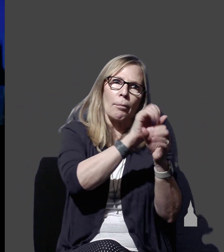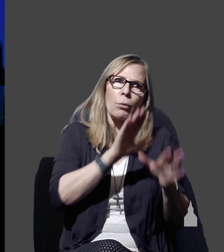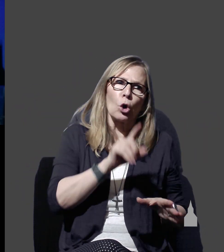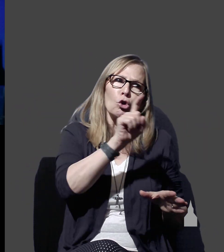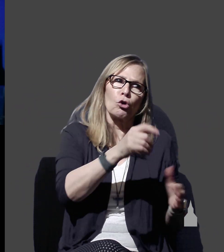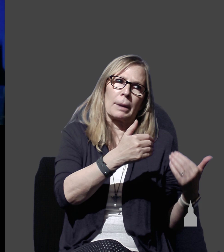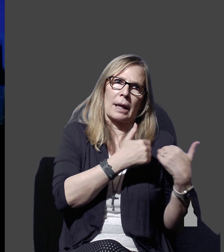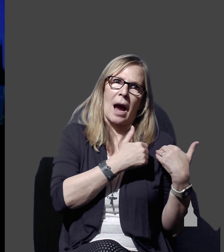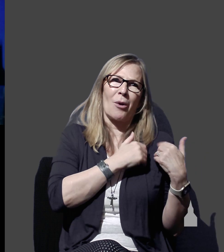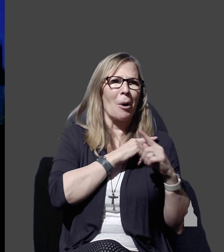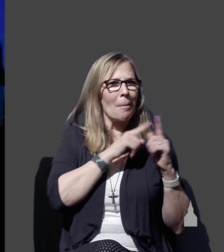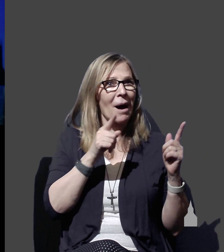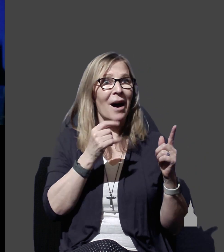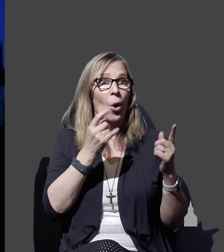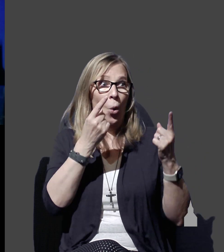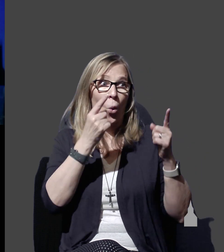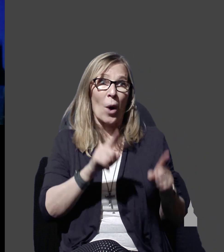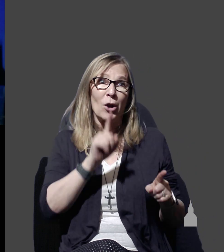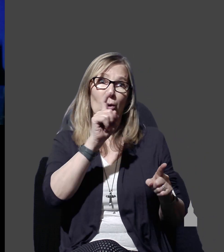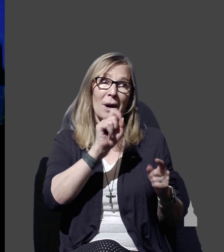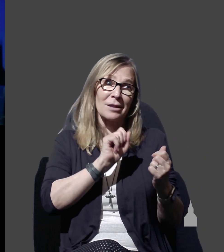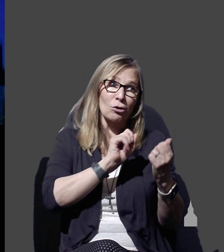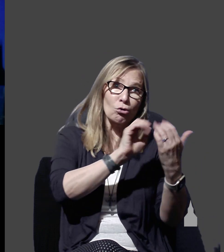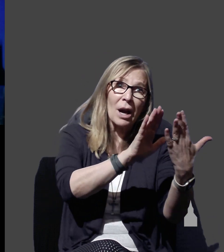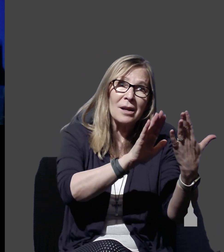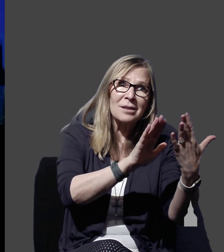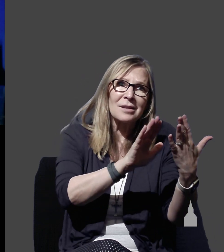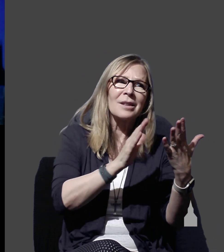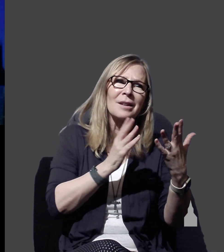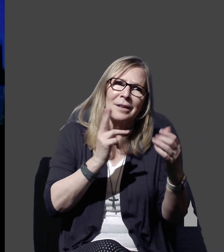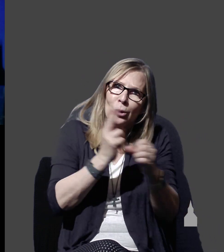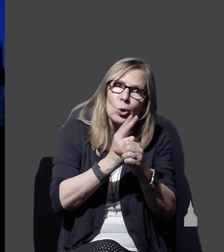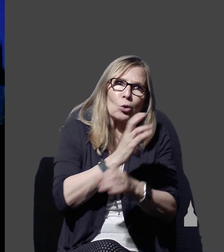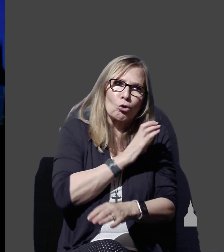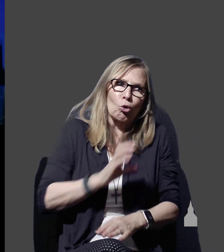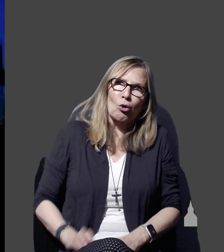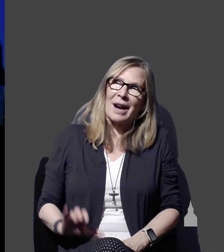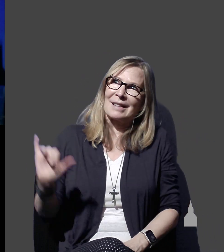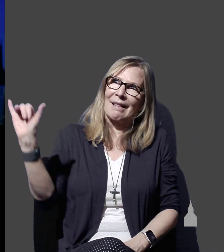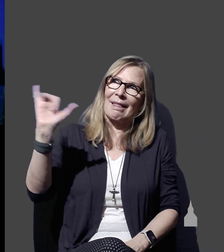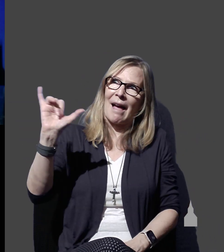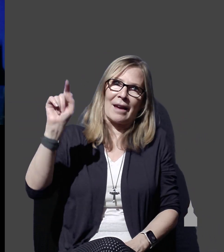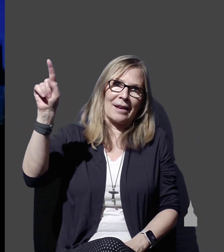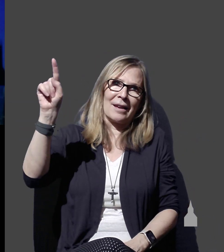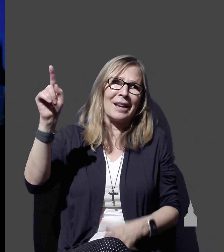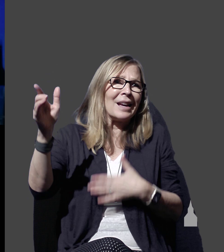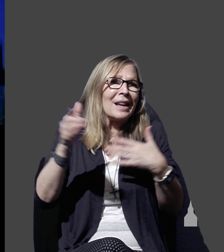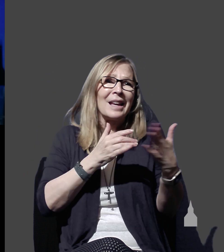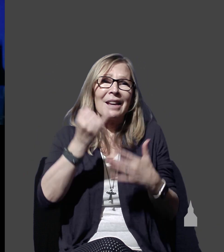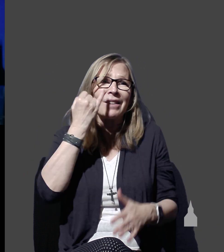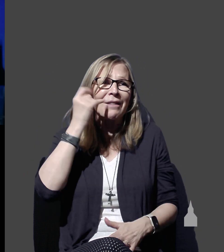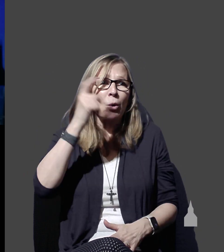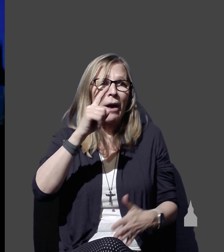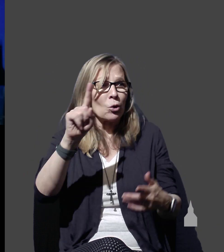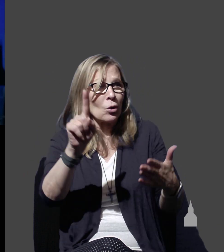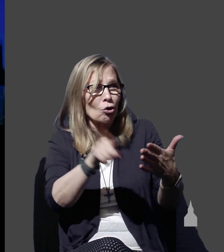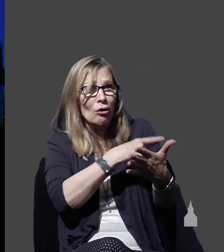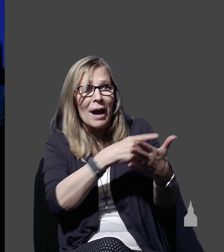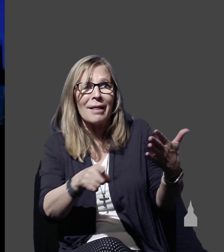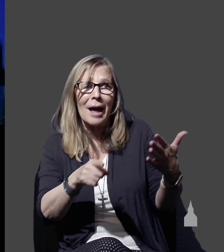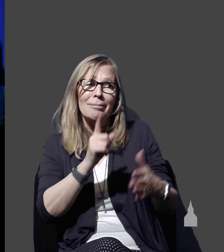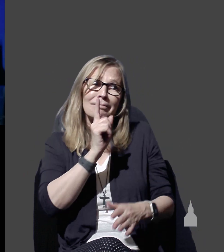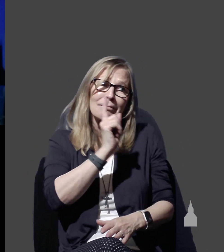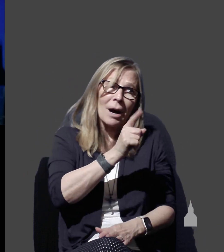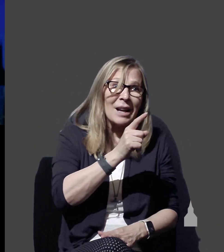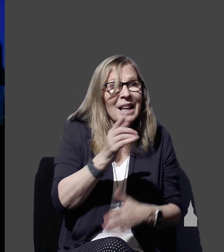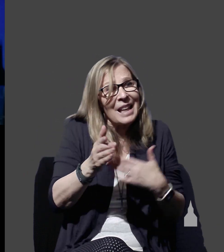accountable, you do it in a Christ-like manner. Even if you have to correct them, admonish them, or even if you have to fire them, you do it